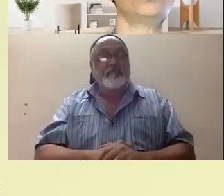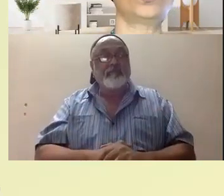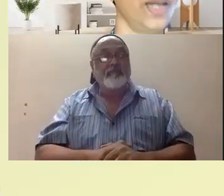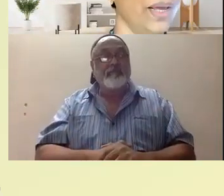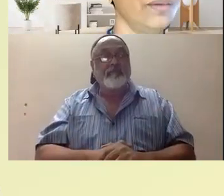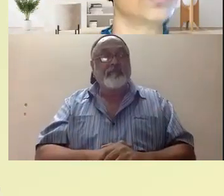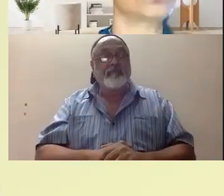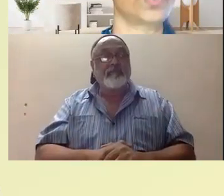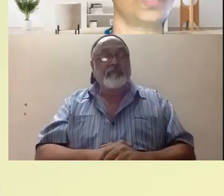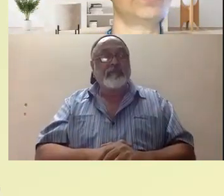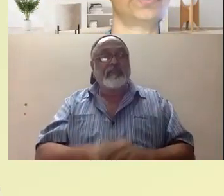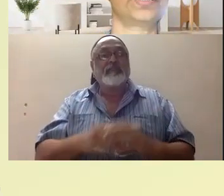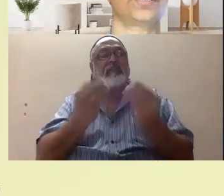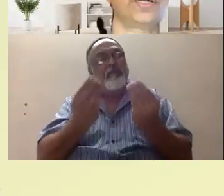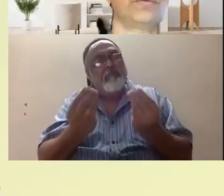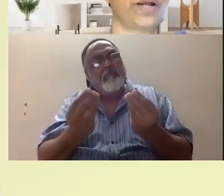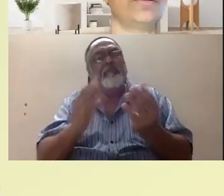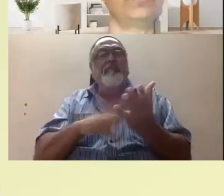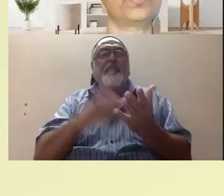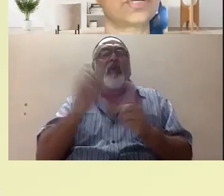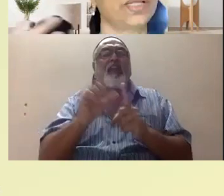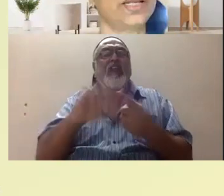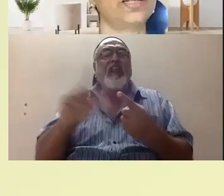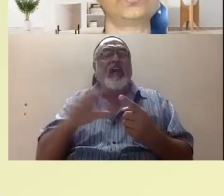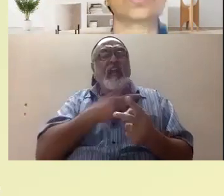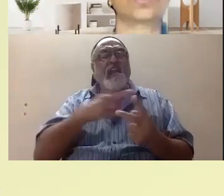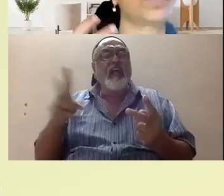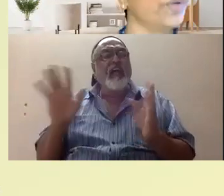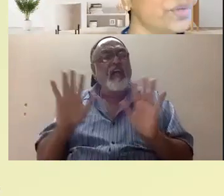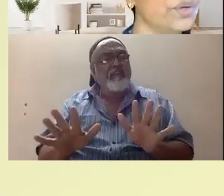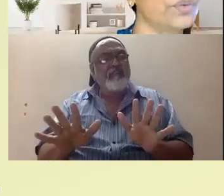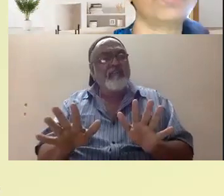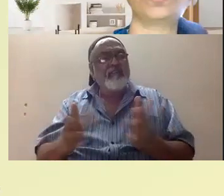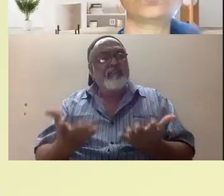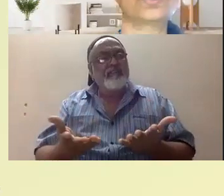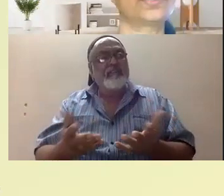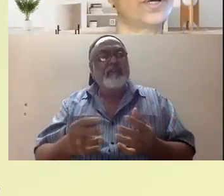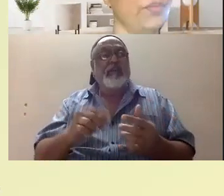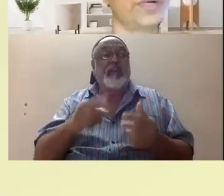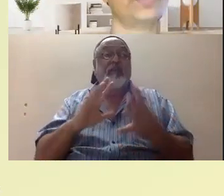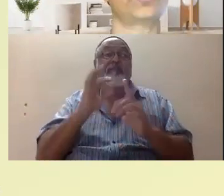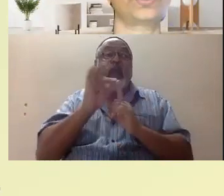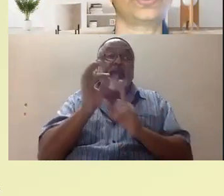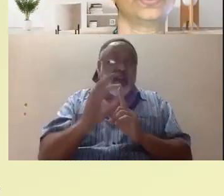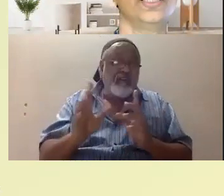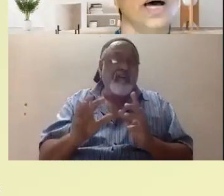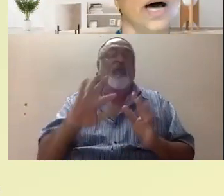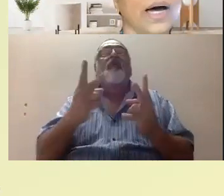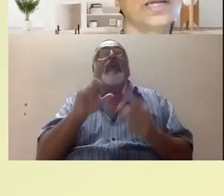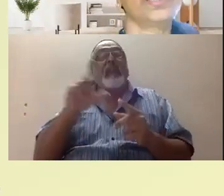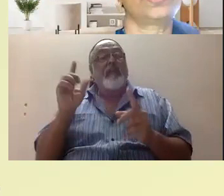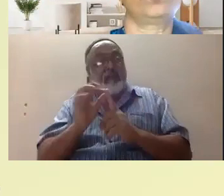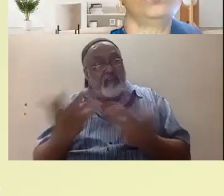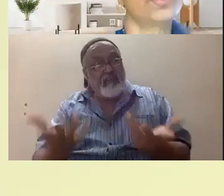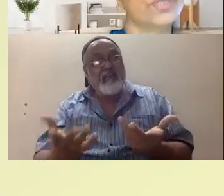kai model hai social entrepreneurship ke, private bhi ho sakte hai, llp ho sakte hai, producer group company ho sakti hai, cooperative hoti hai,